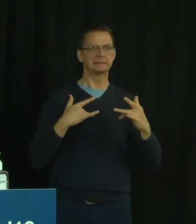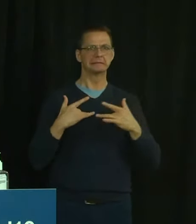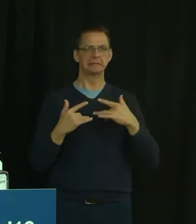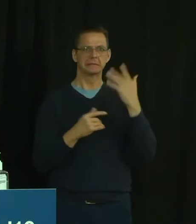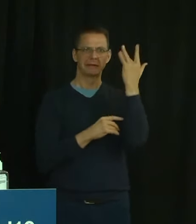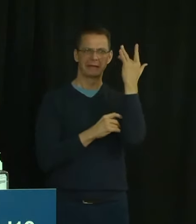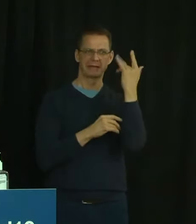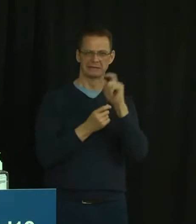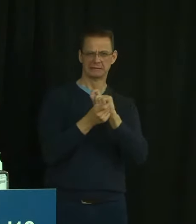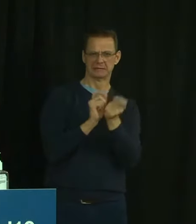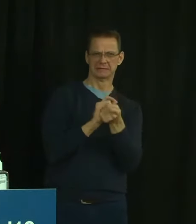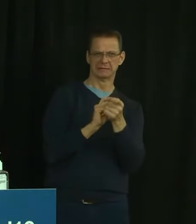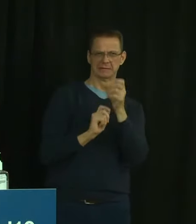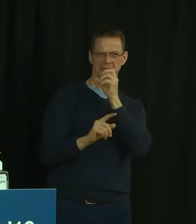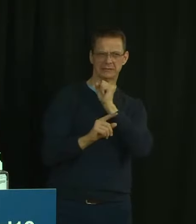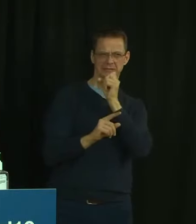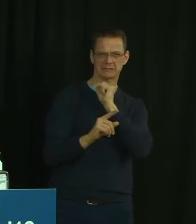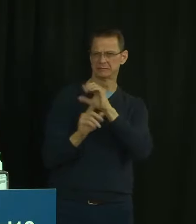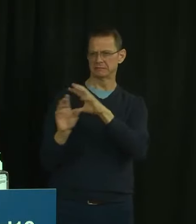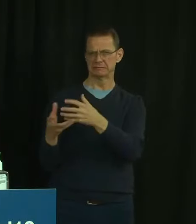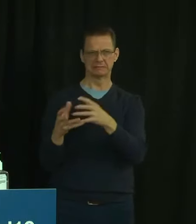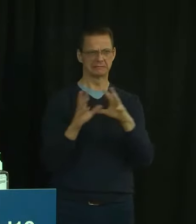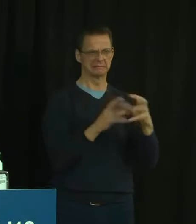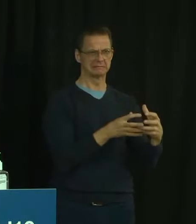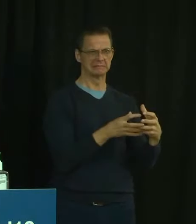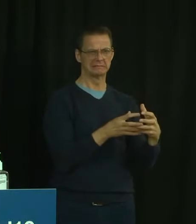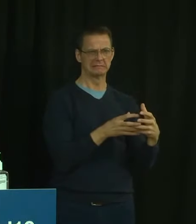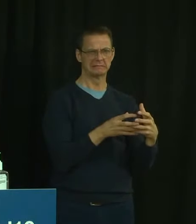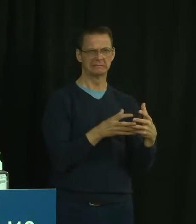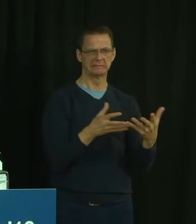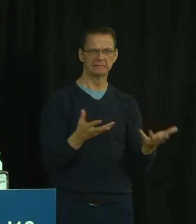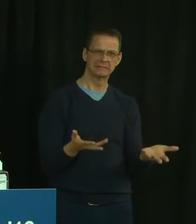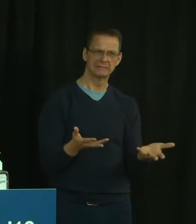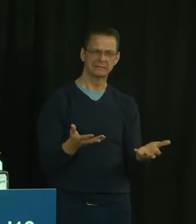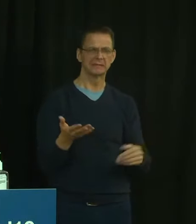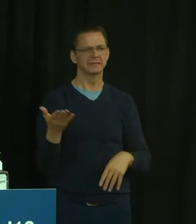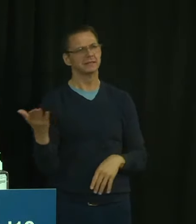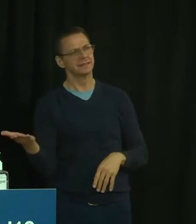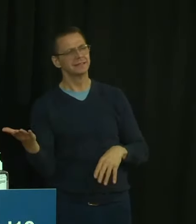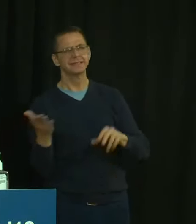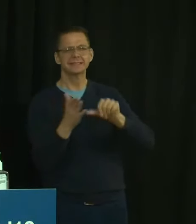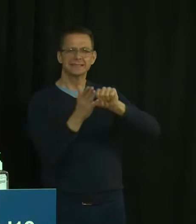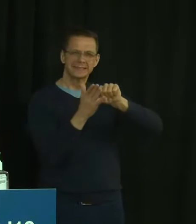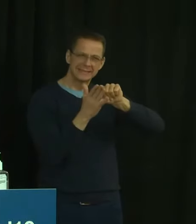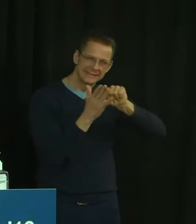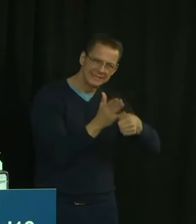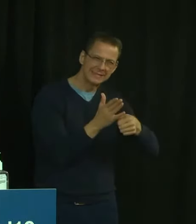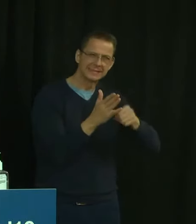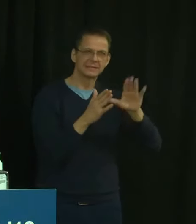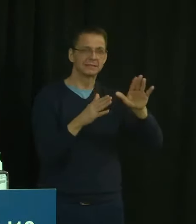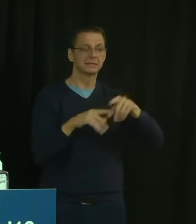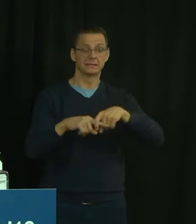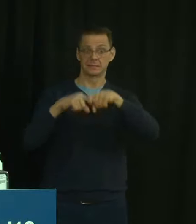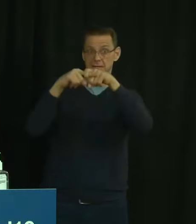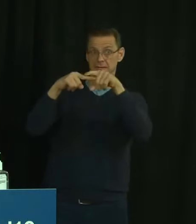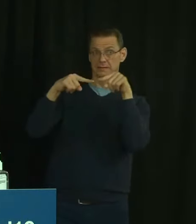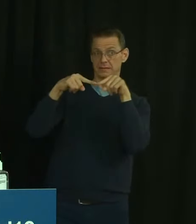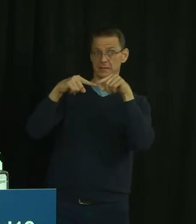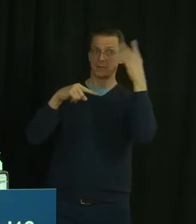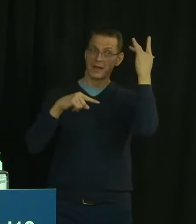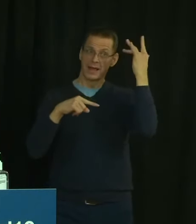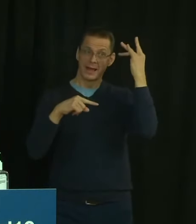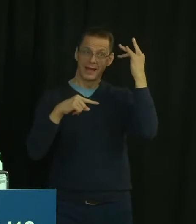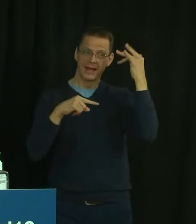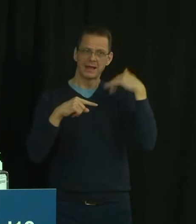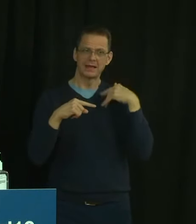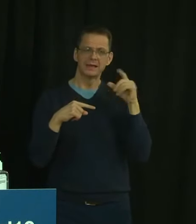that the reason that we have decided to take this temporary pause is so that we have a chance to gather additional information for those